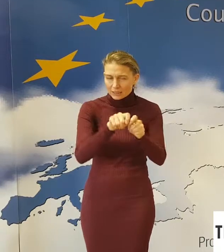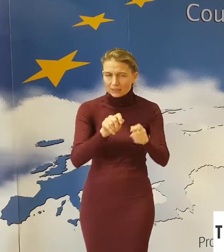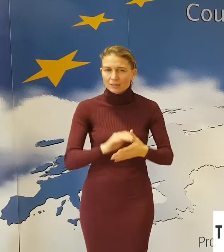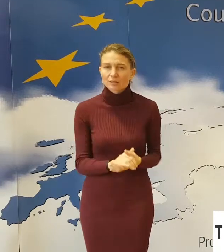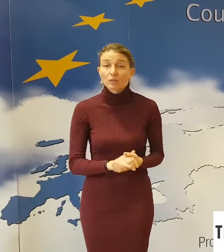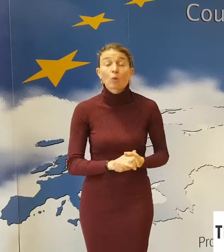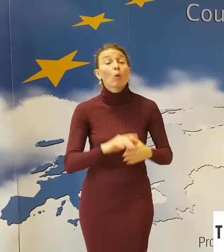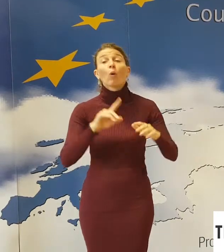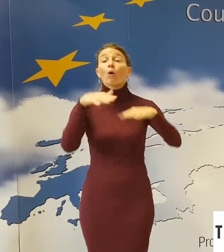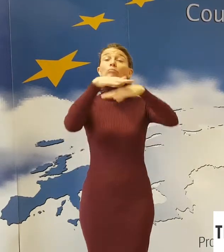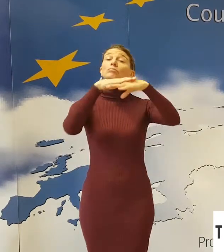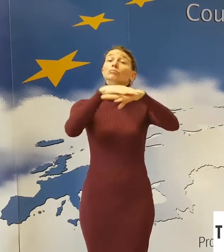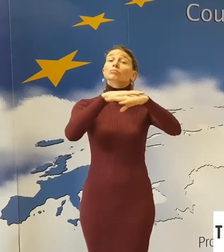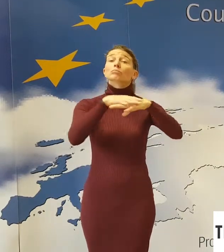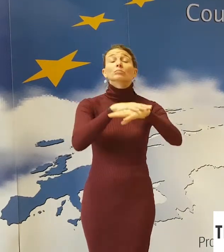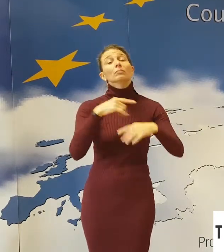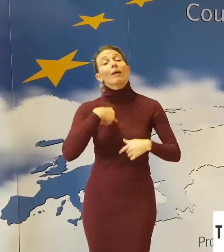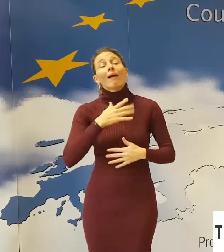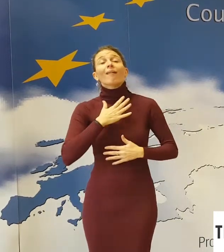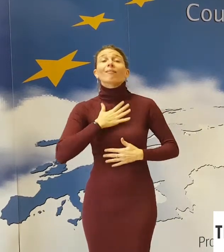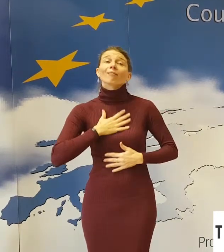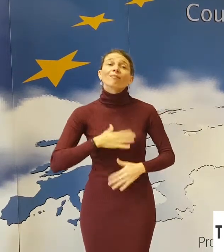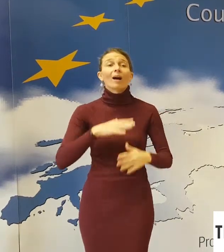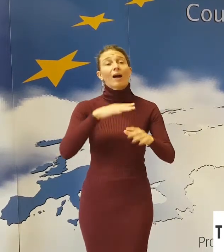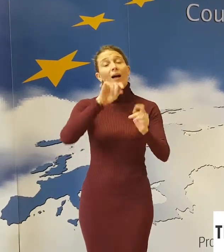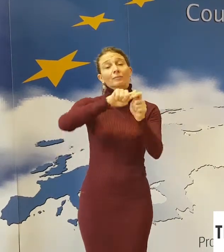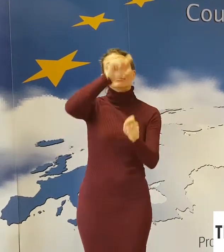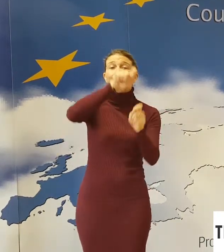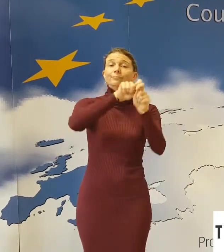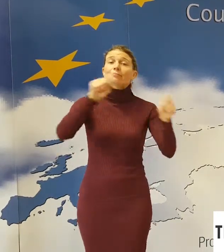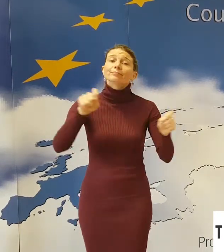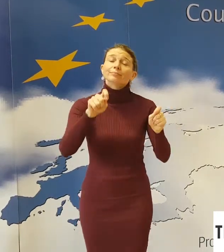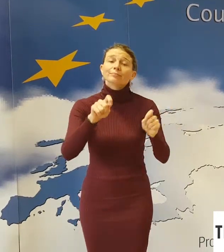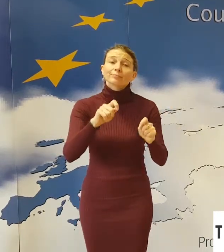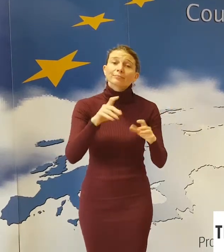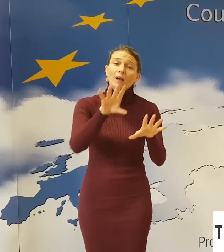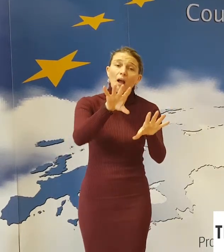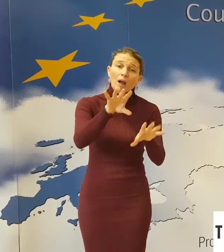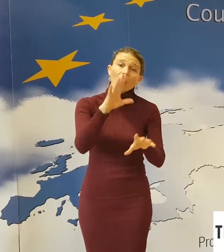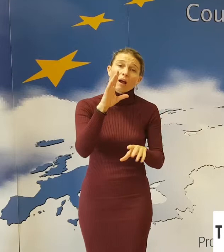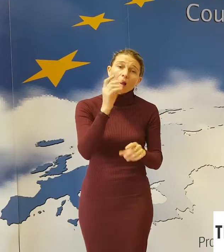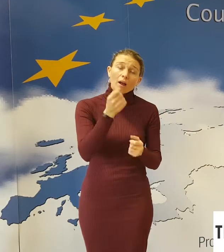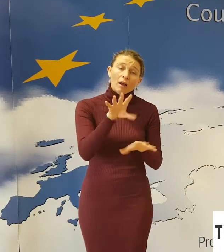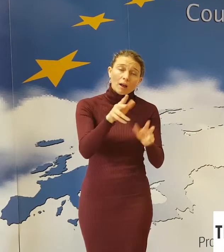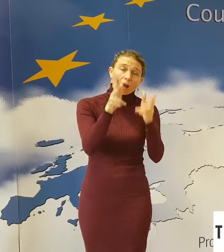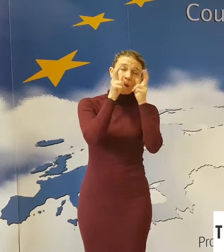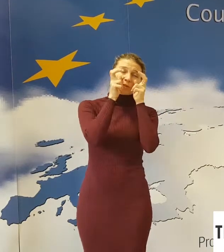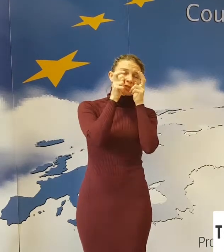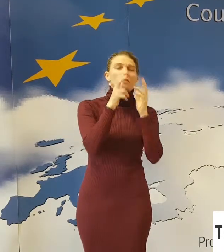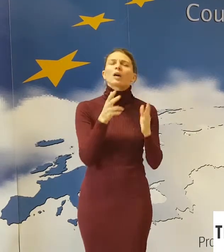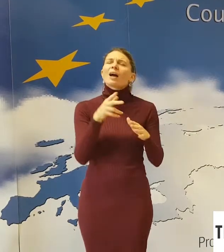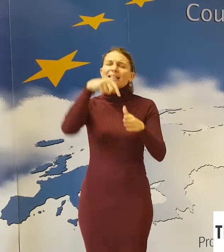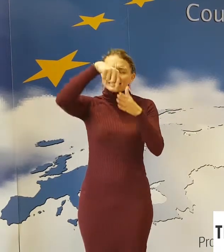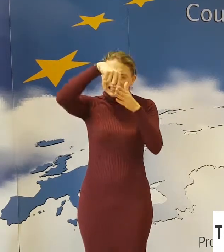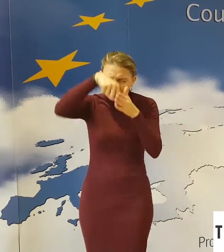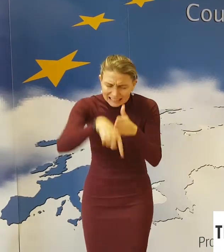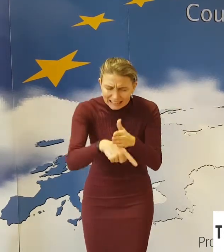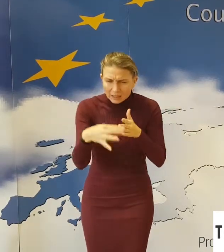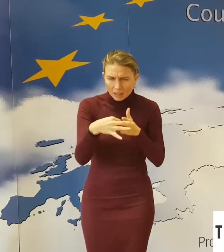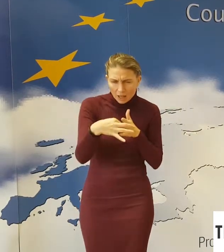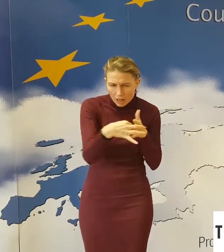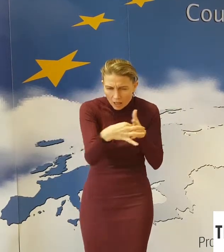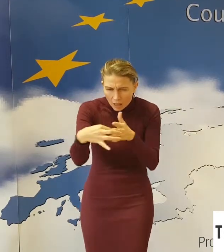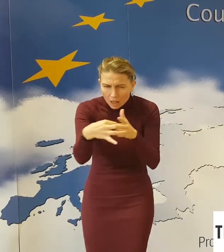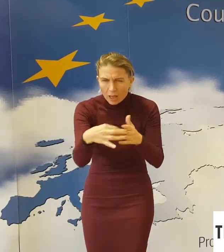but you want to more go into depth to define it. Basically, this test specification really guides you in concrete terms